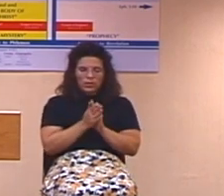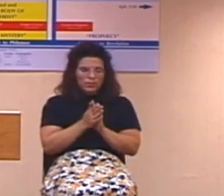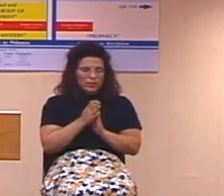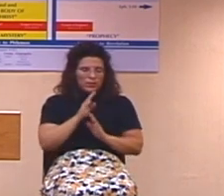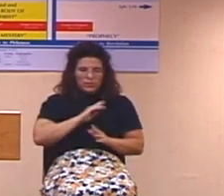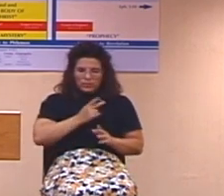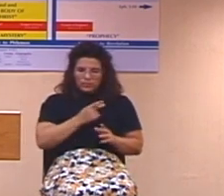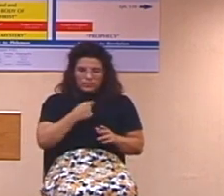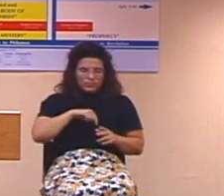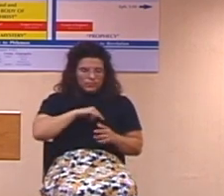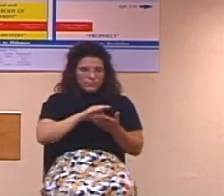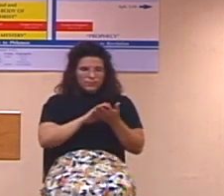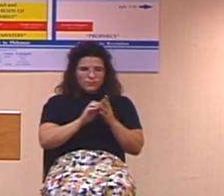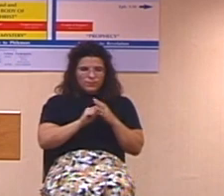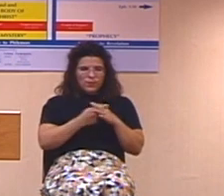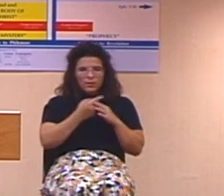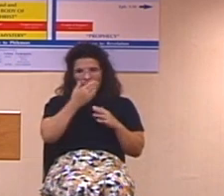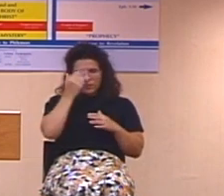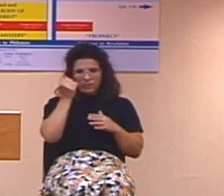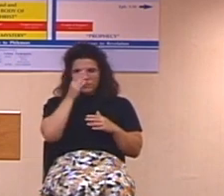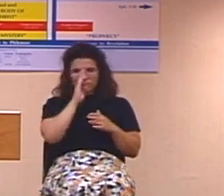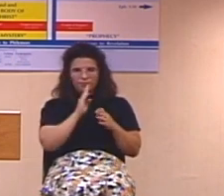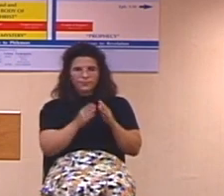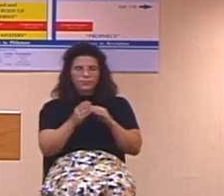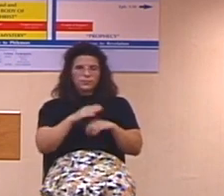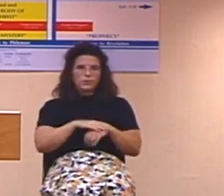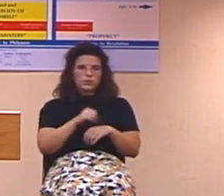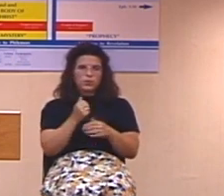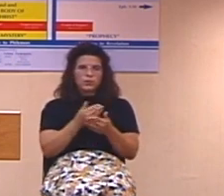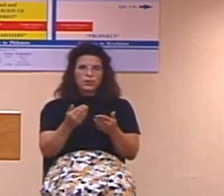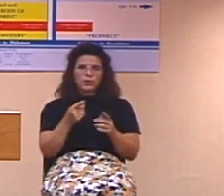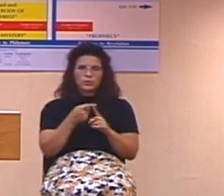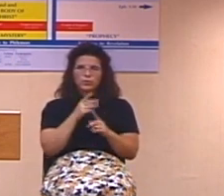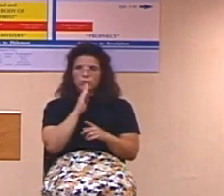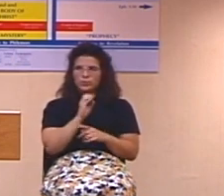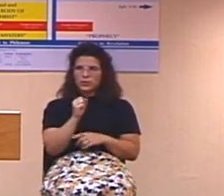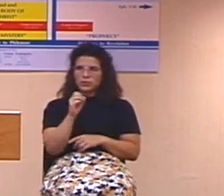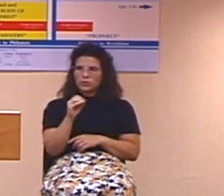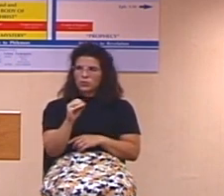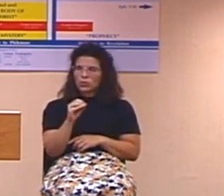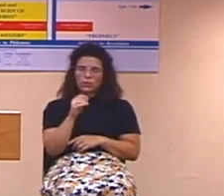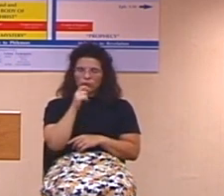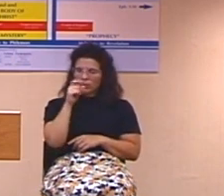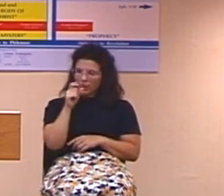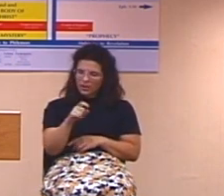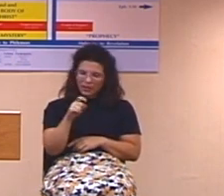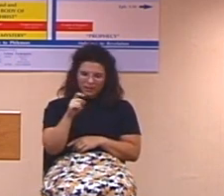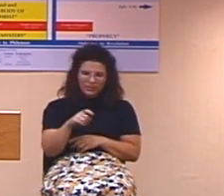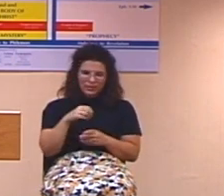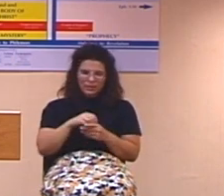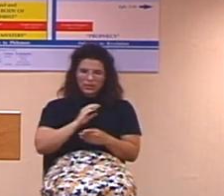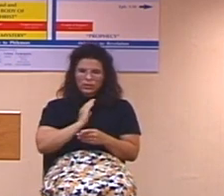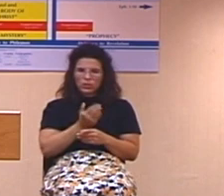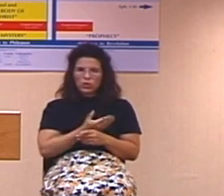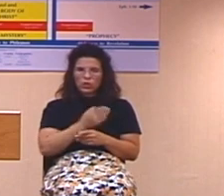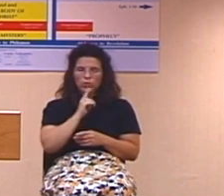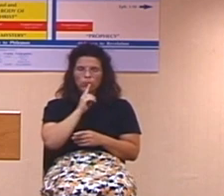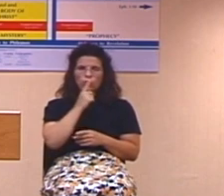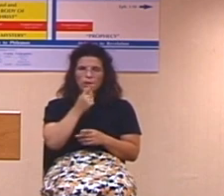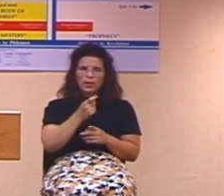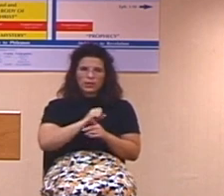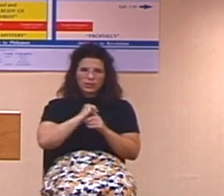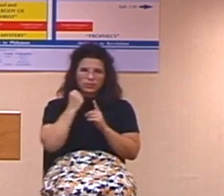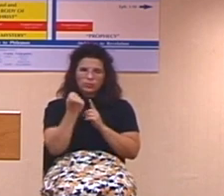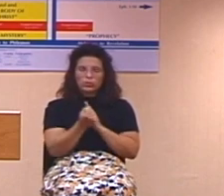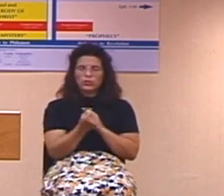forget? God has called things to be so. That aren't necessarily in our reality.